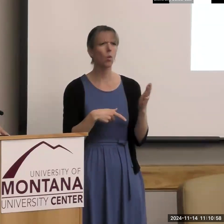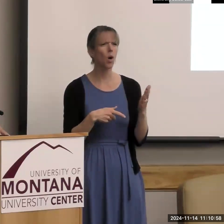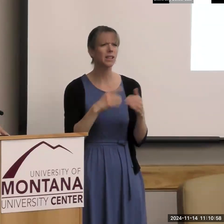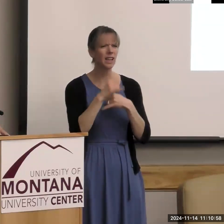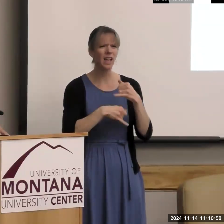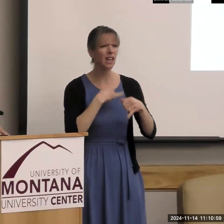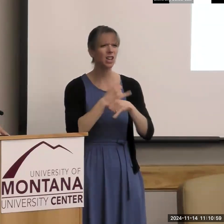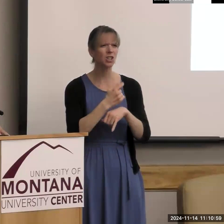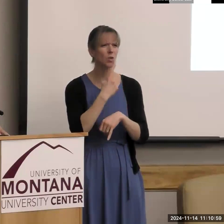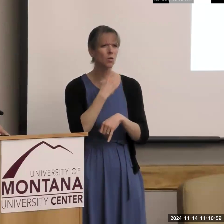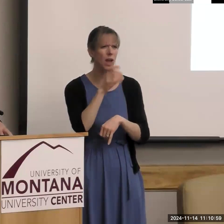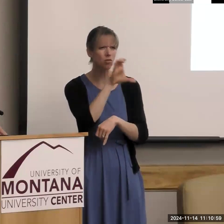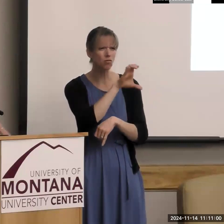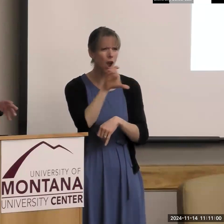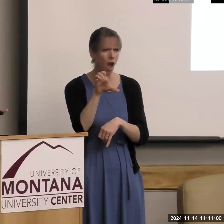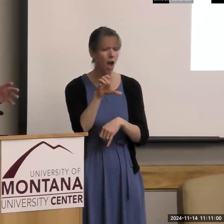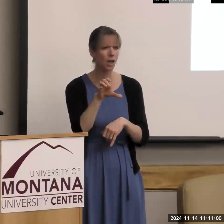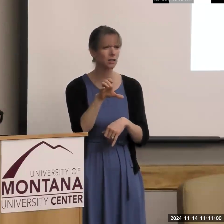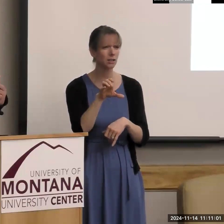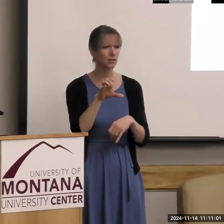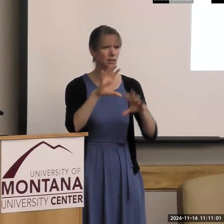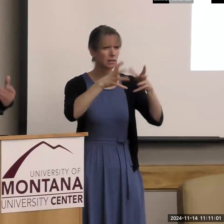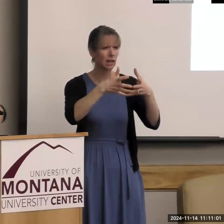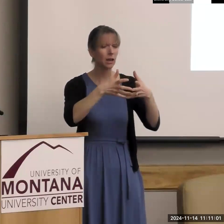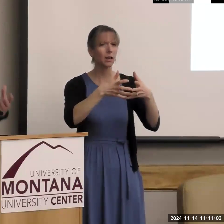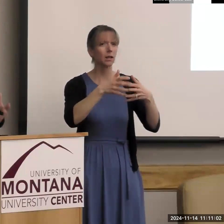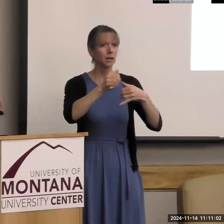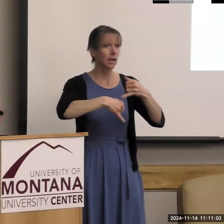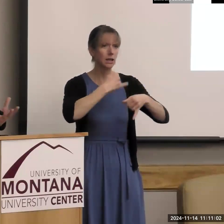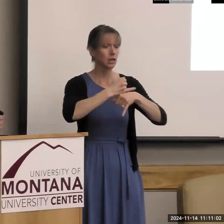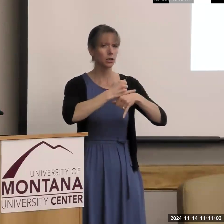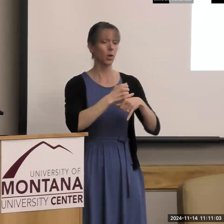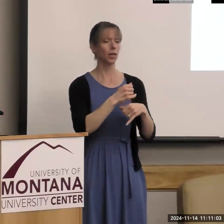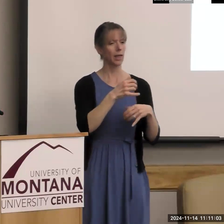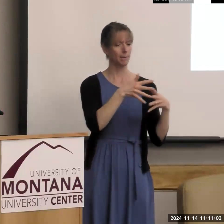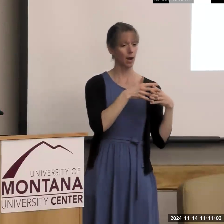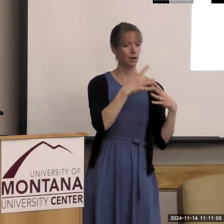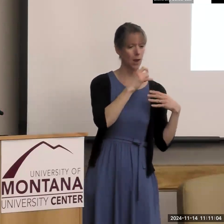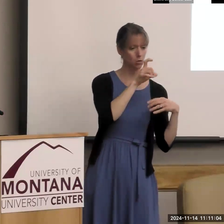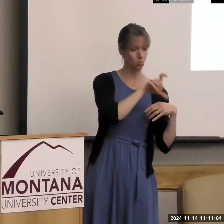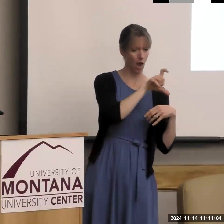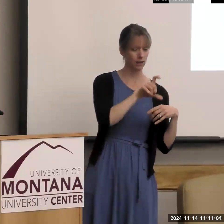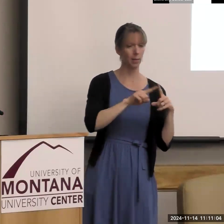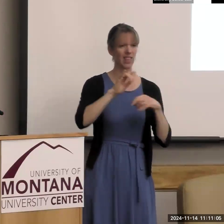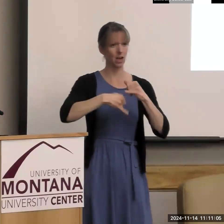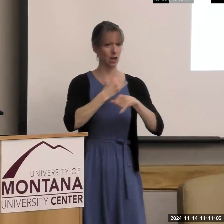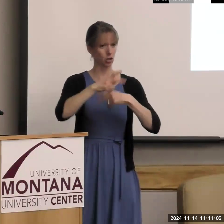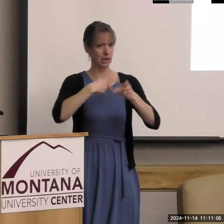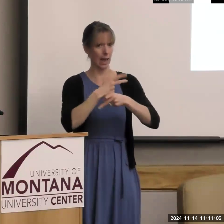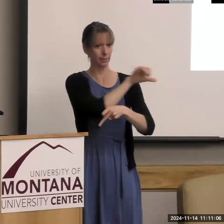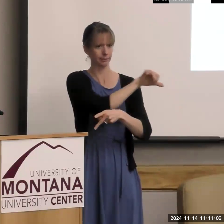International Red Cross and Red Crescent Society, the international version of American Red Cross, and they were